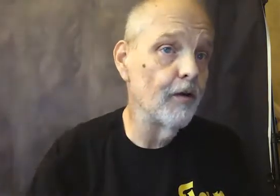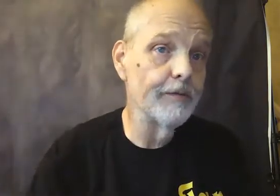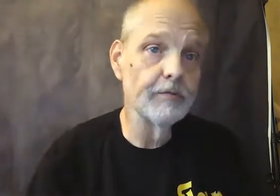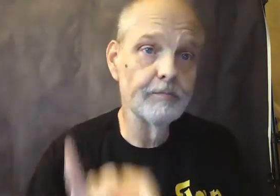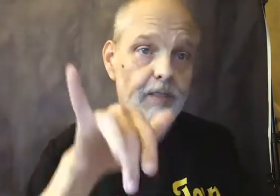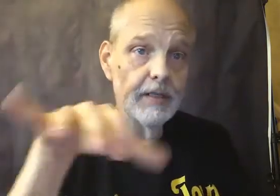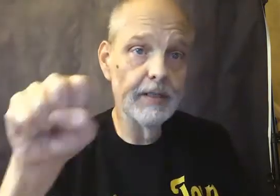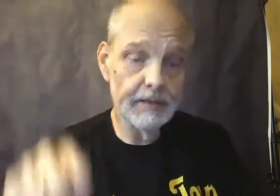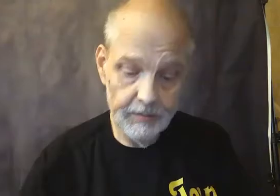often.